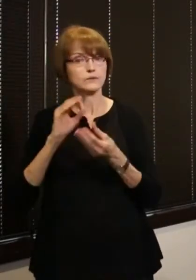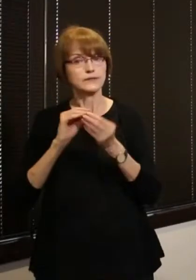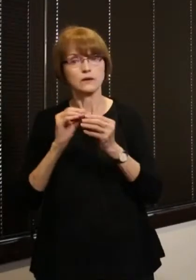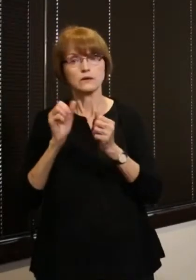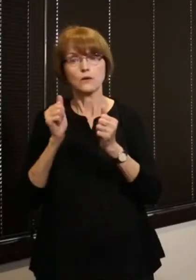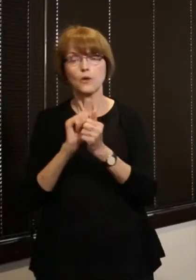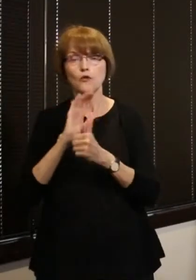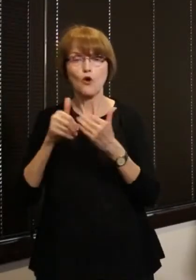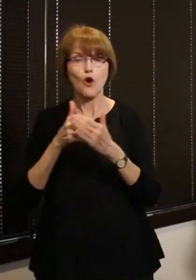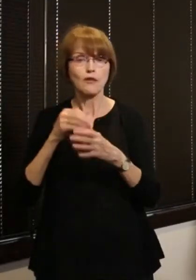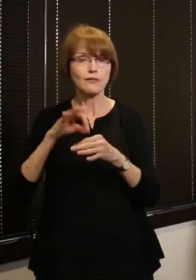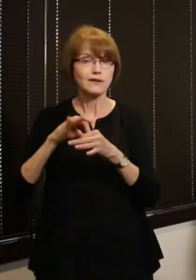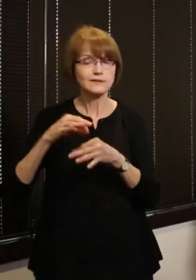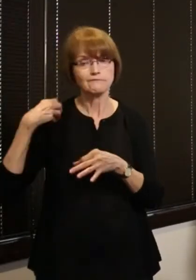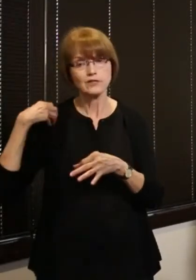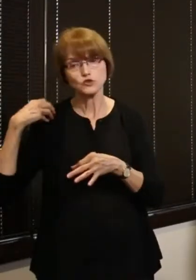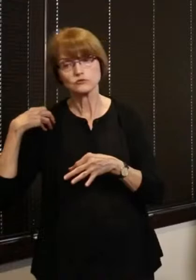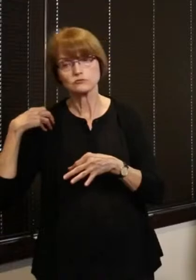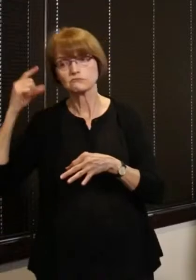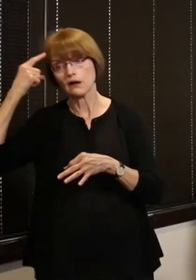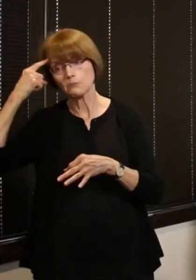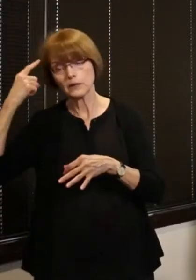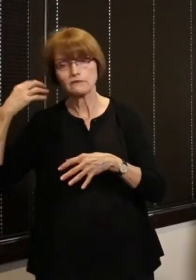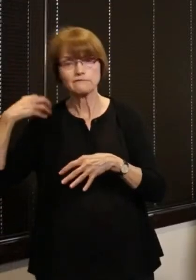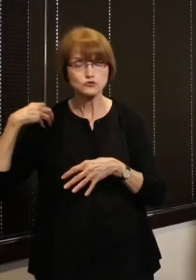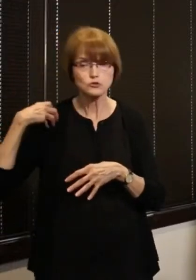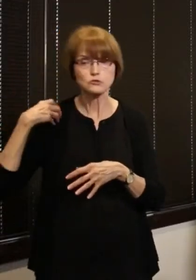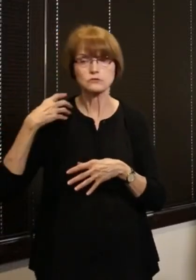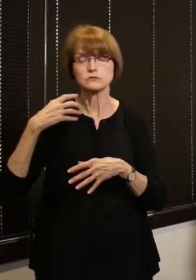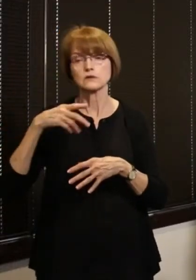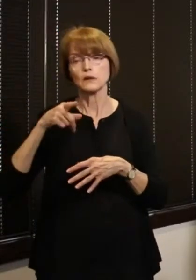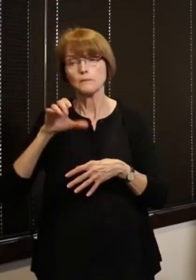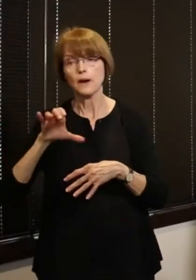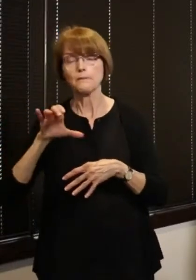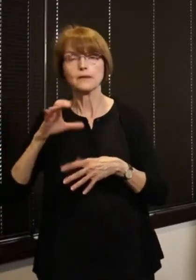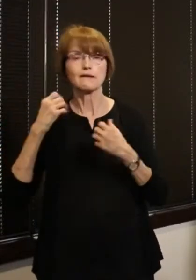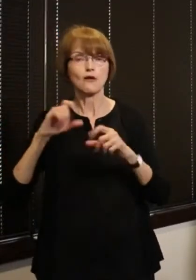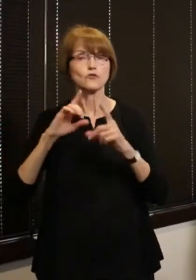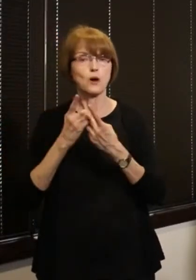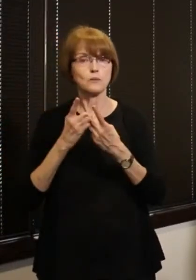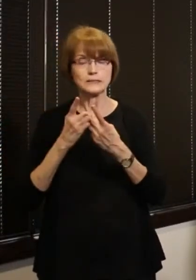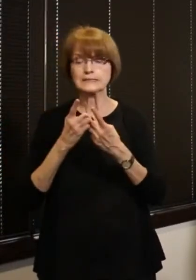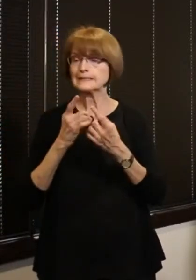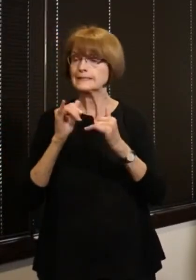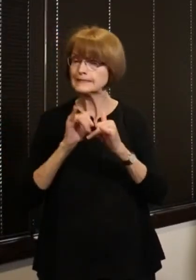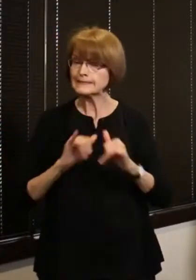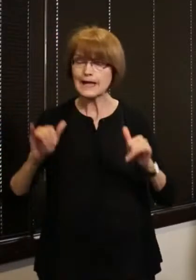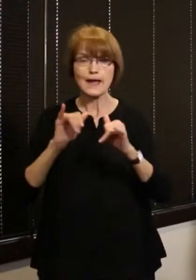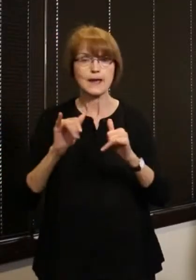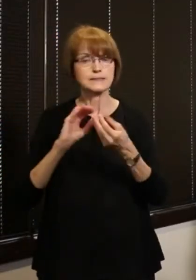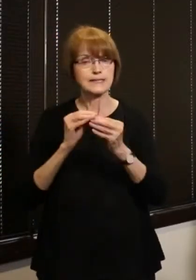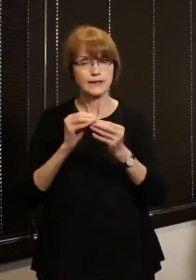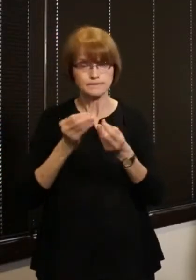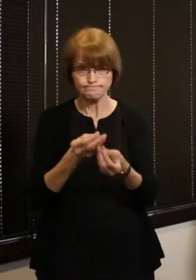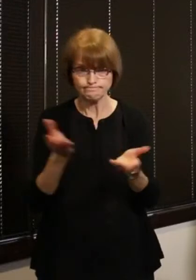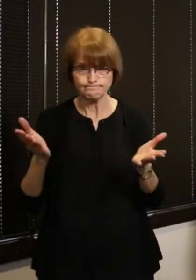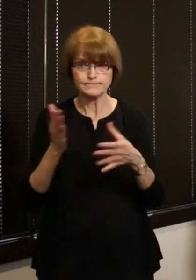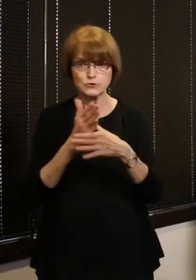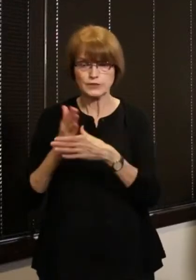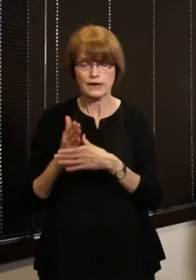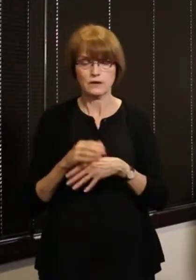elected officials in the public health department, so they get the same data that we have. We do discuss